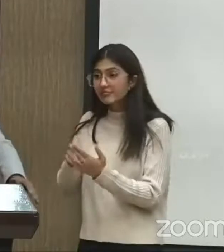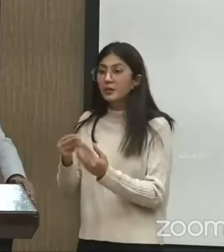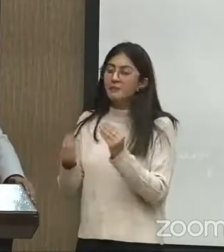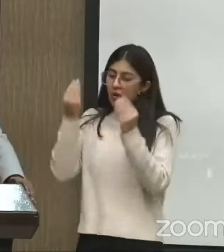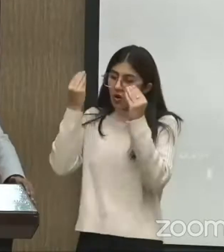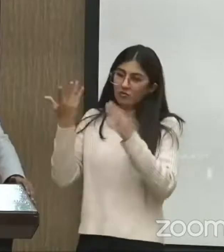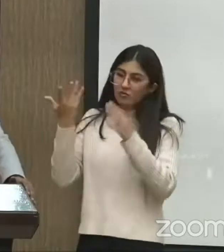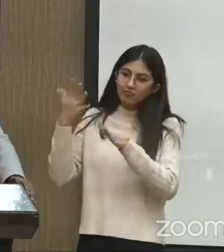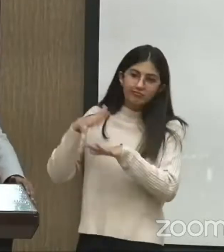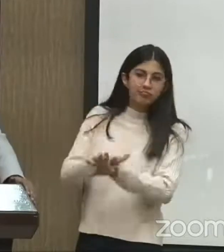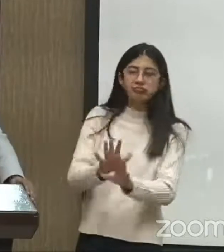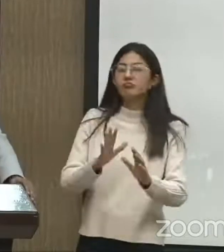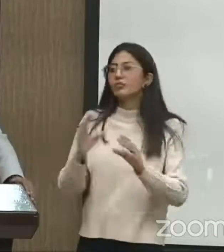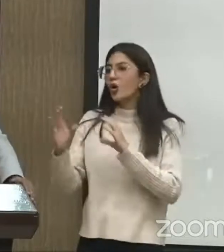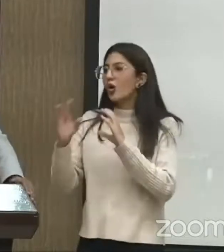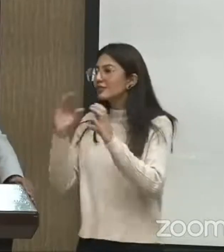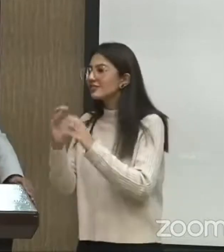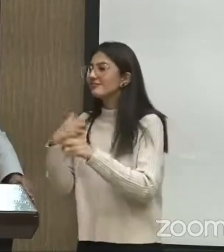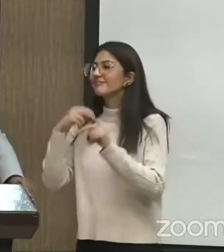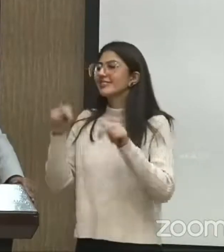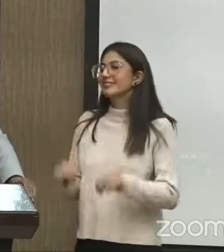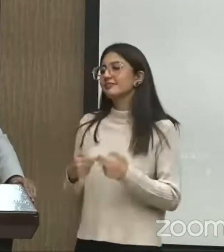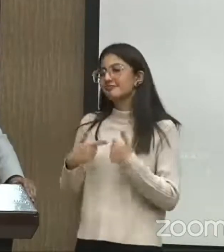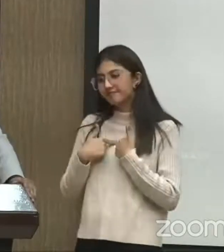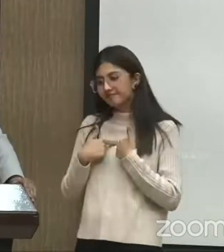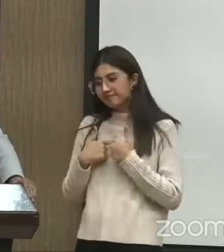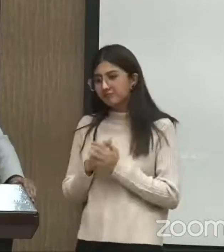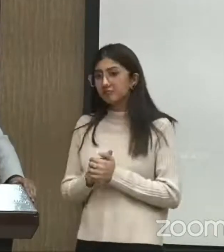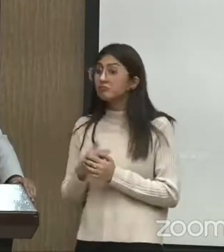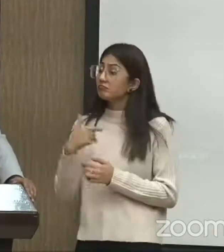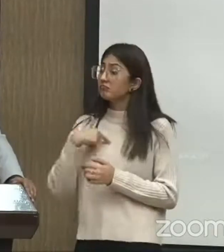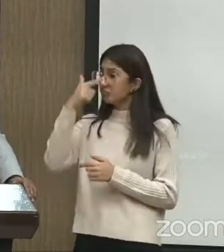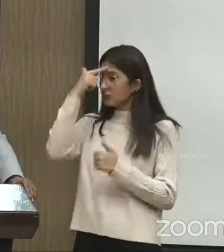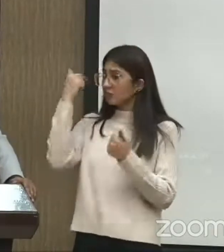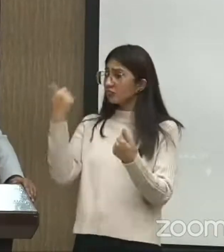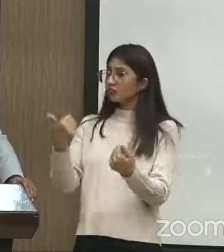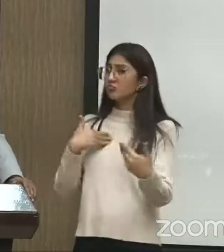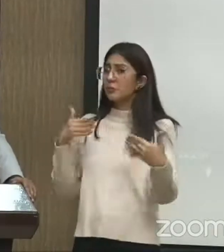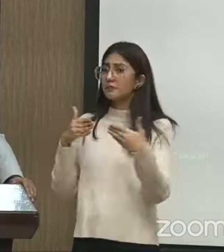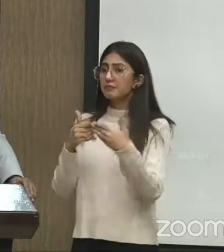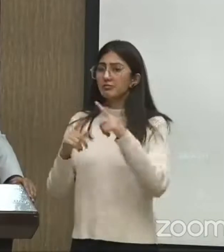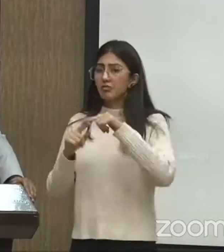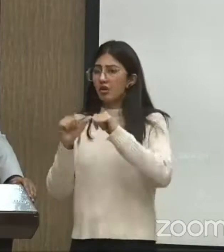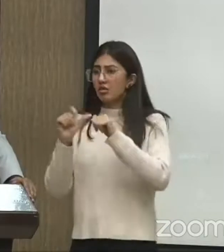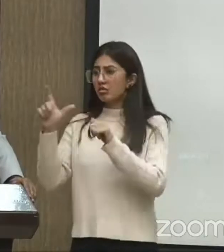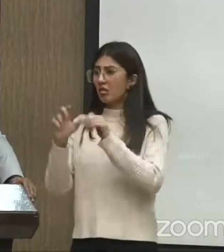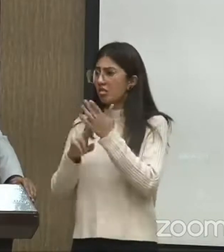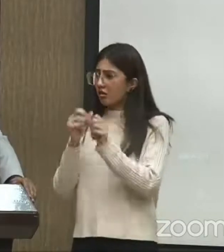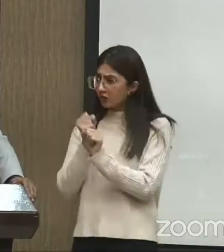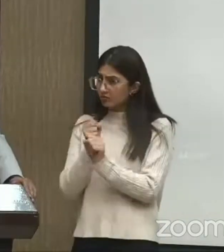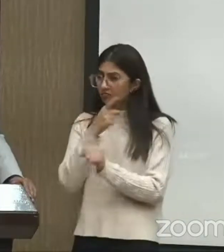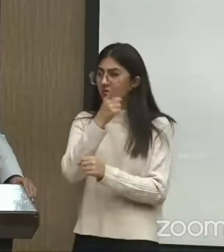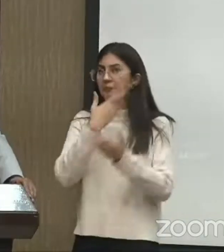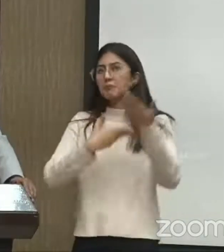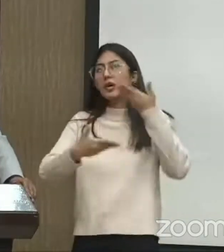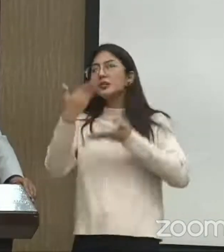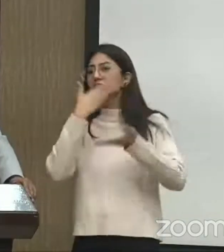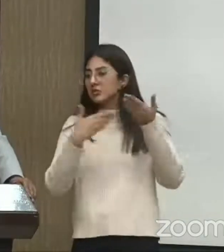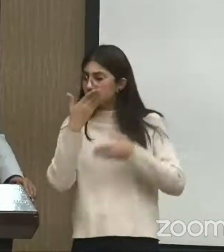mainstream conversation. I was very fortunate to meet Dr. Kalam, whom I consider as one of my mentors, way back